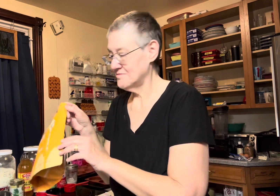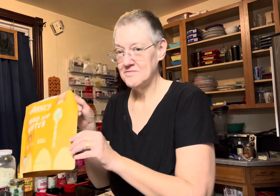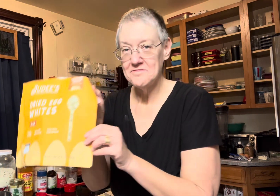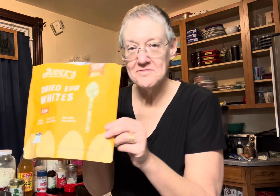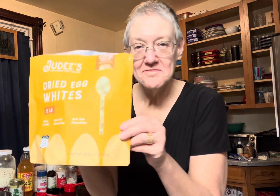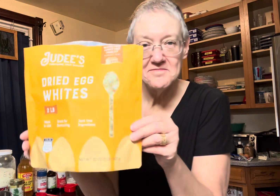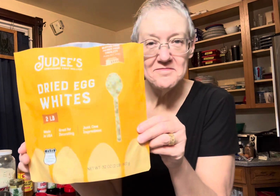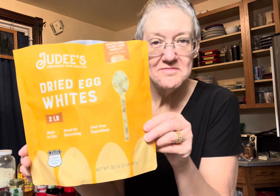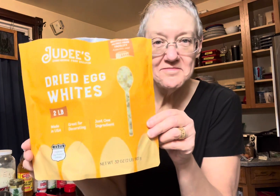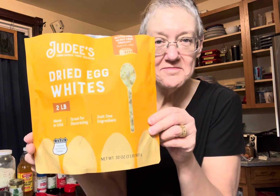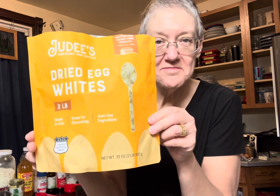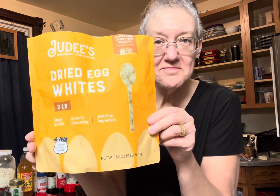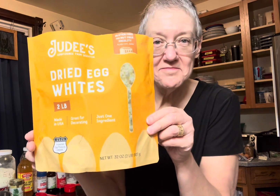egg whites.